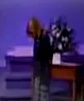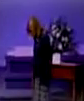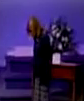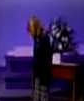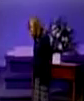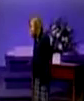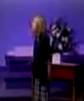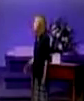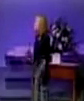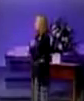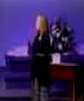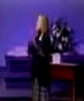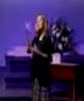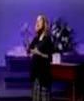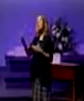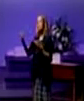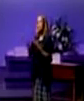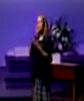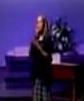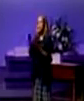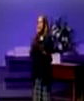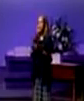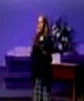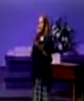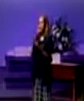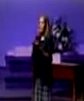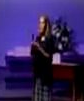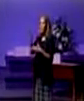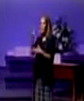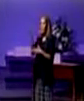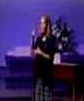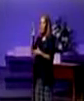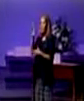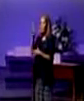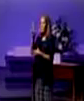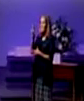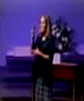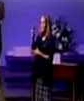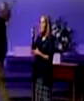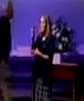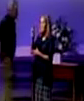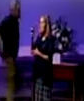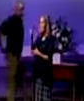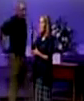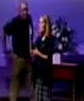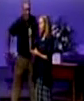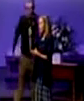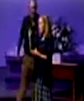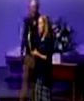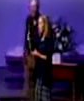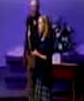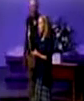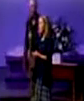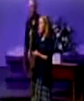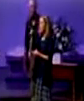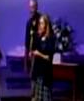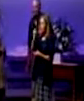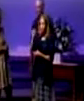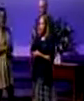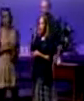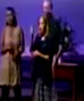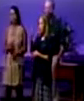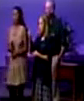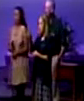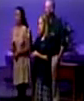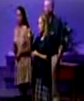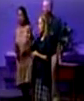I want to introduce a new song to you this morning. It's called Glorious by Benton Brown and Paul Beloche. I hope you find it very worshipful, so just kind